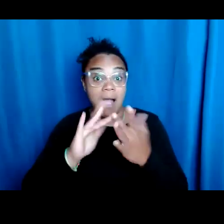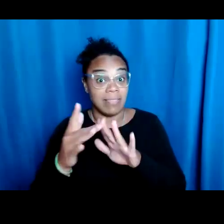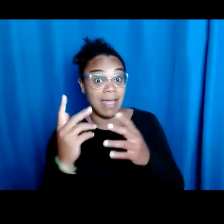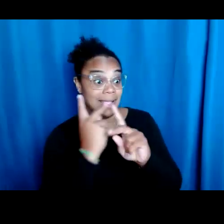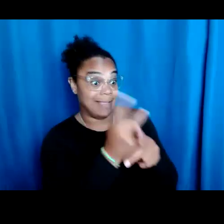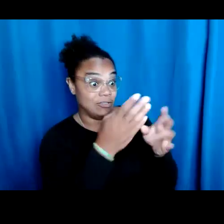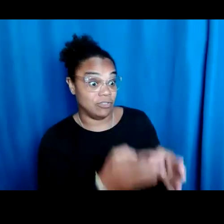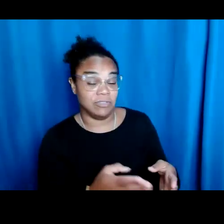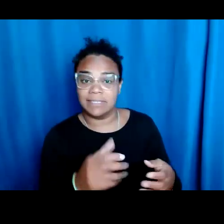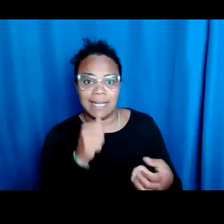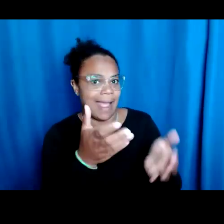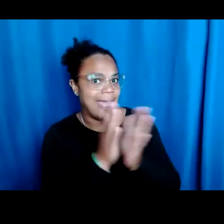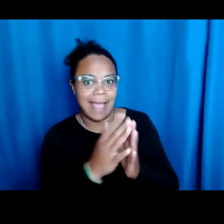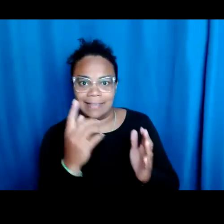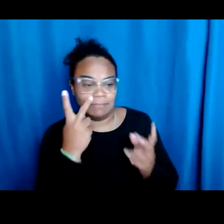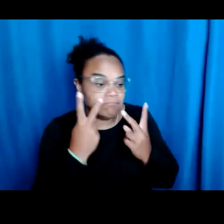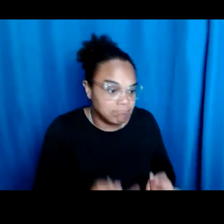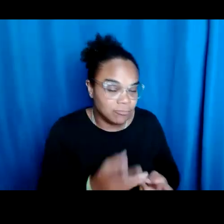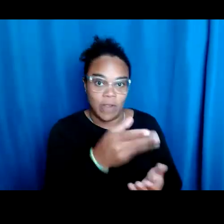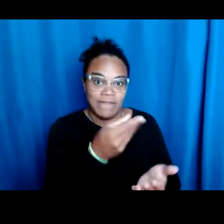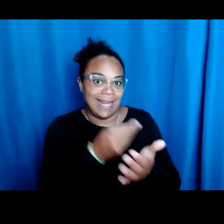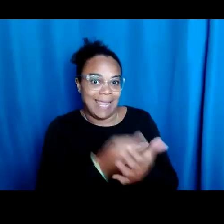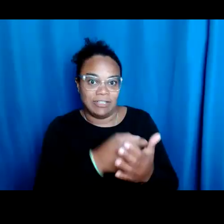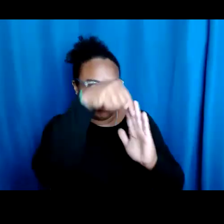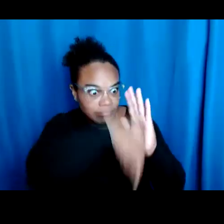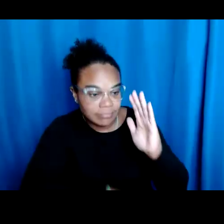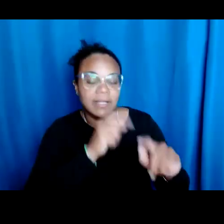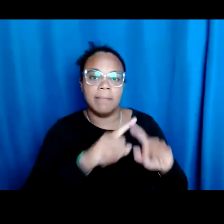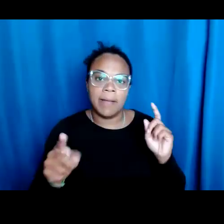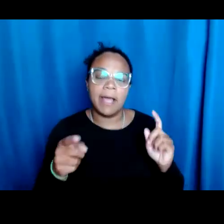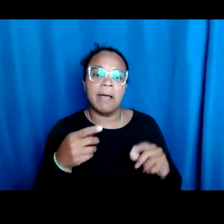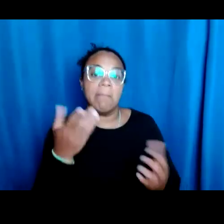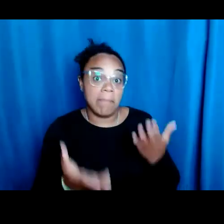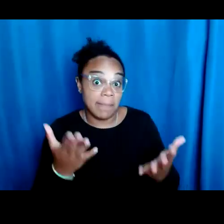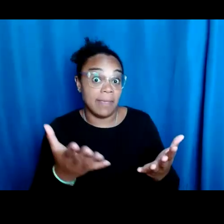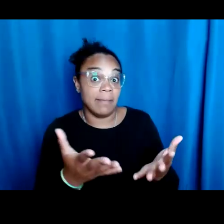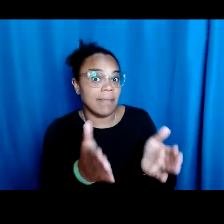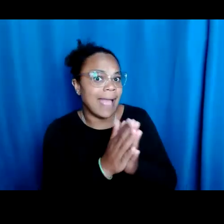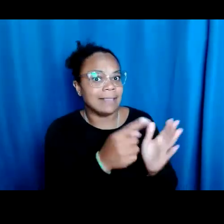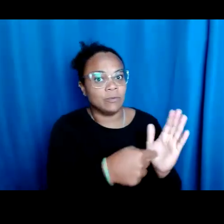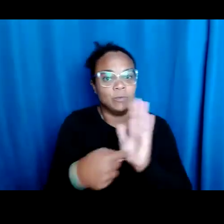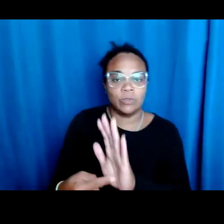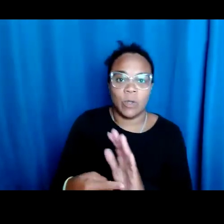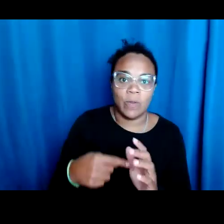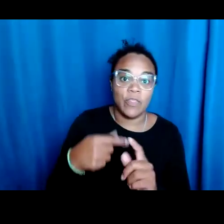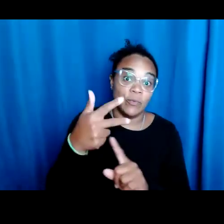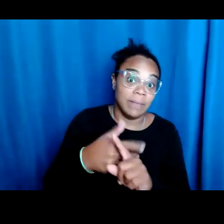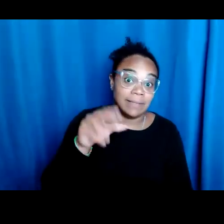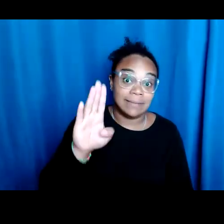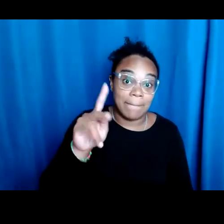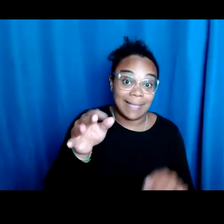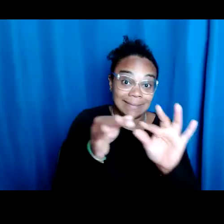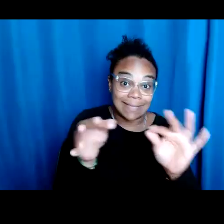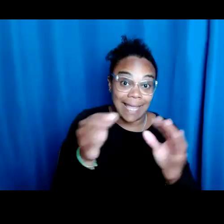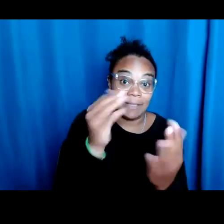they're going to ask for bank statements. Some of them may ask for 3 months of bank statements. Some of them may ask for 6 months of bank statements.